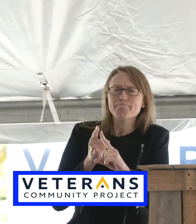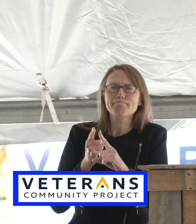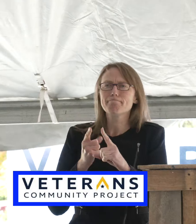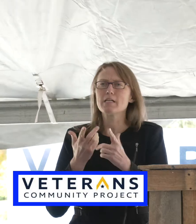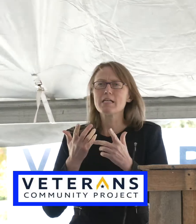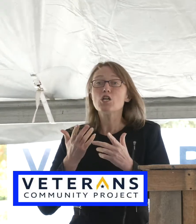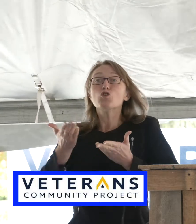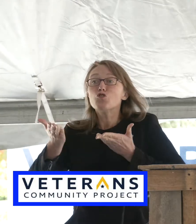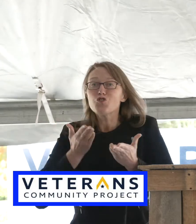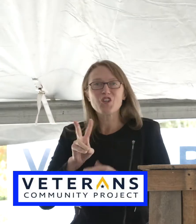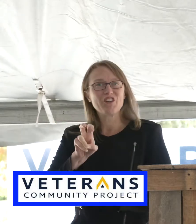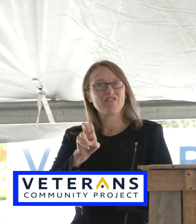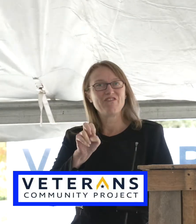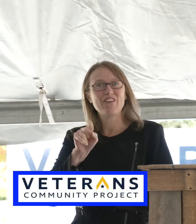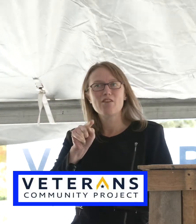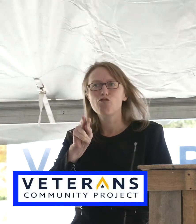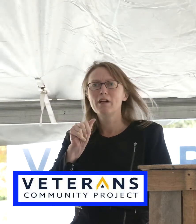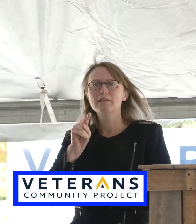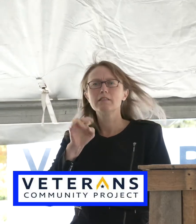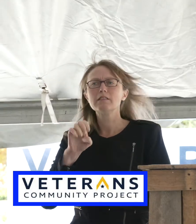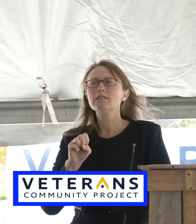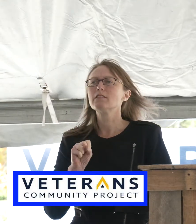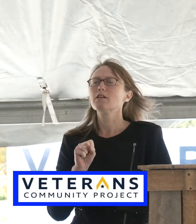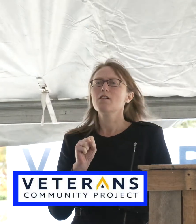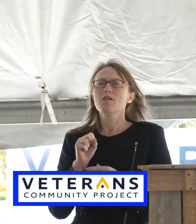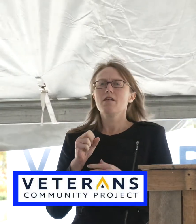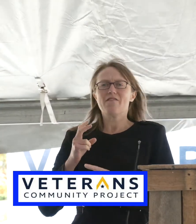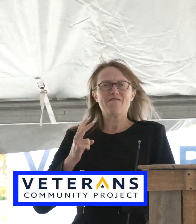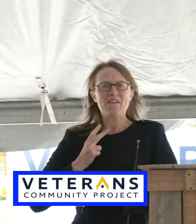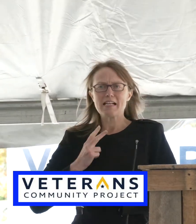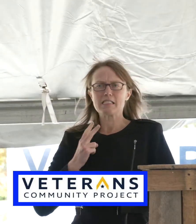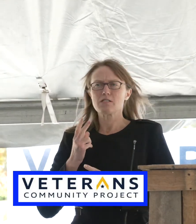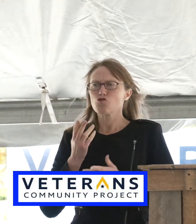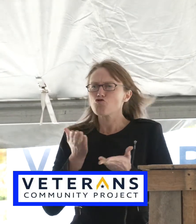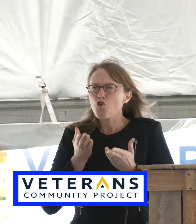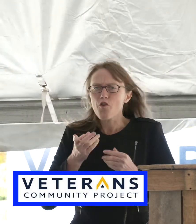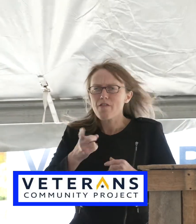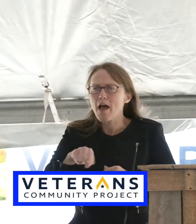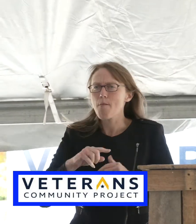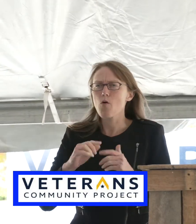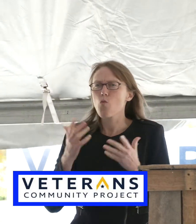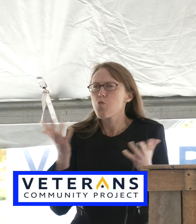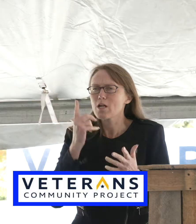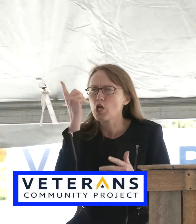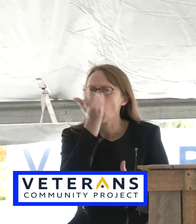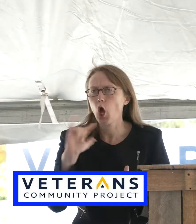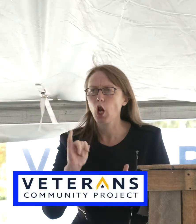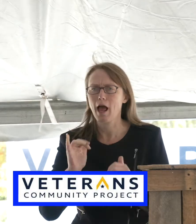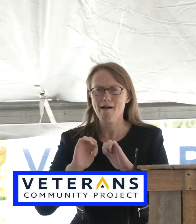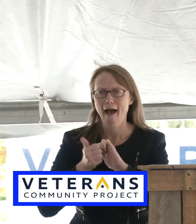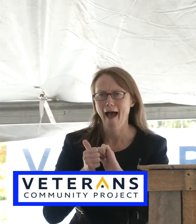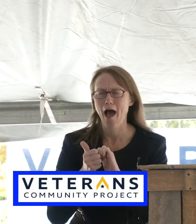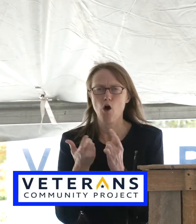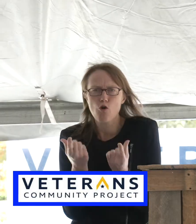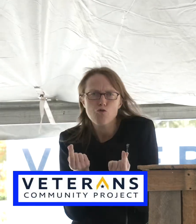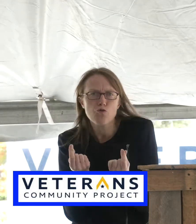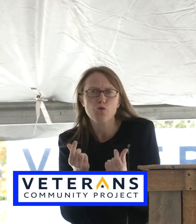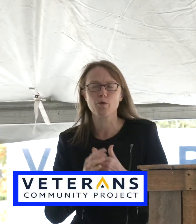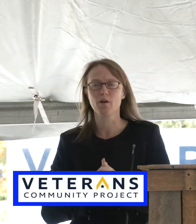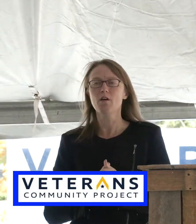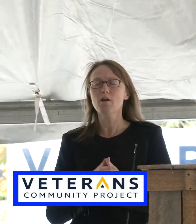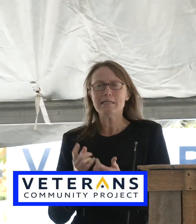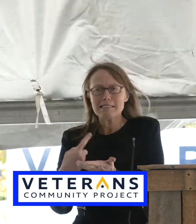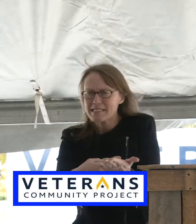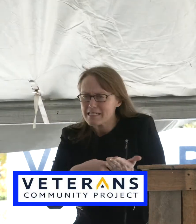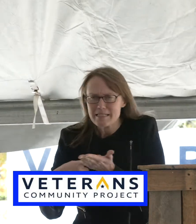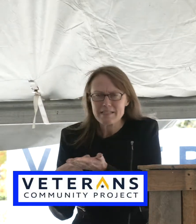way possible. What does that look like? And after a lot of discussion, a lot of evolving ideas, we landed on 2 things. All right?